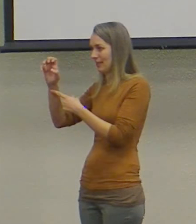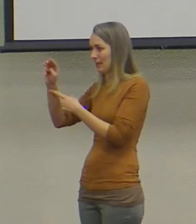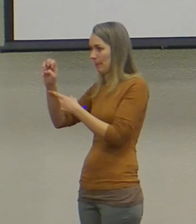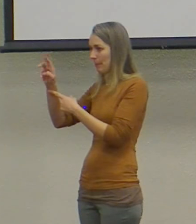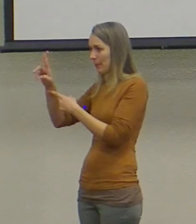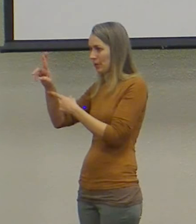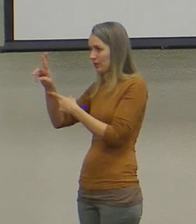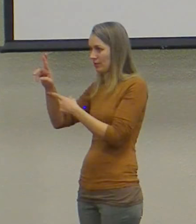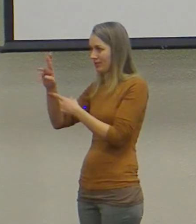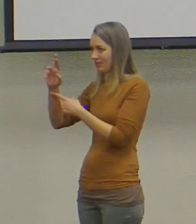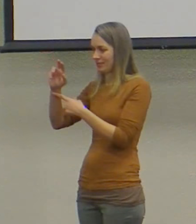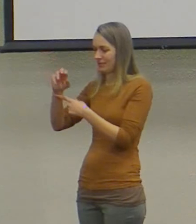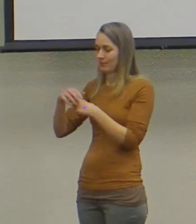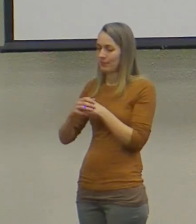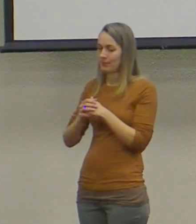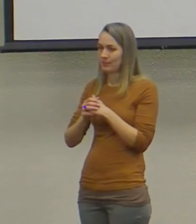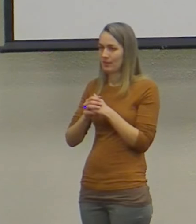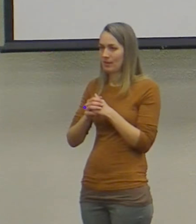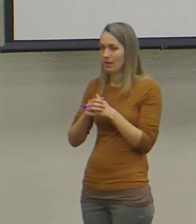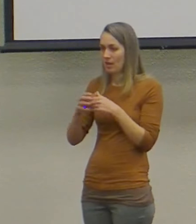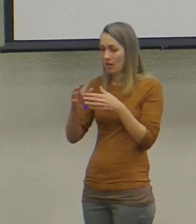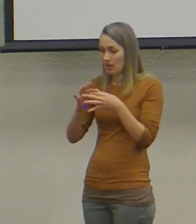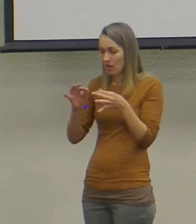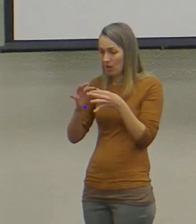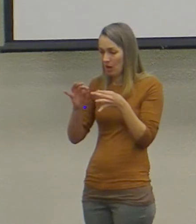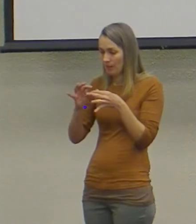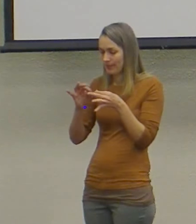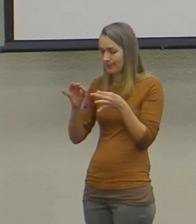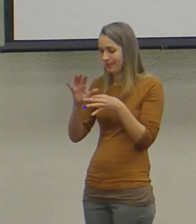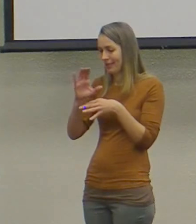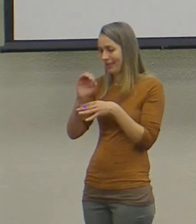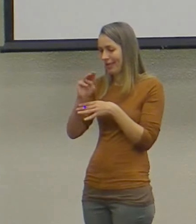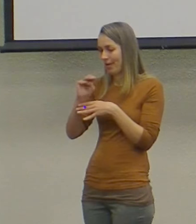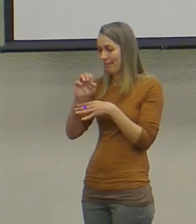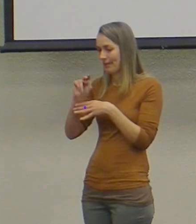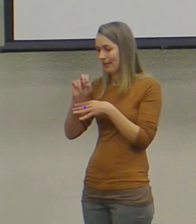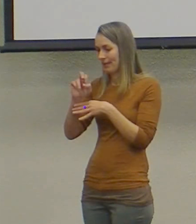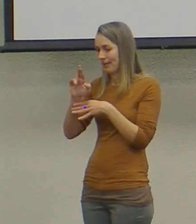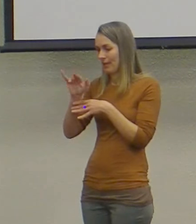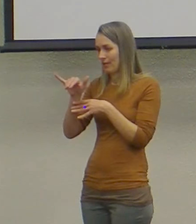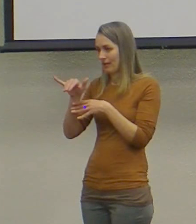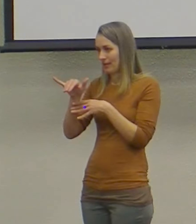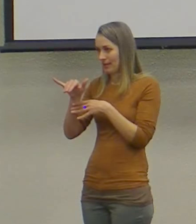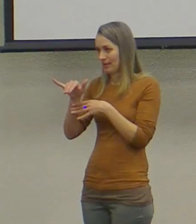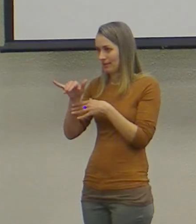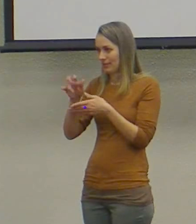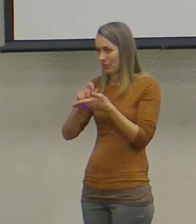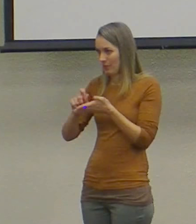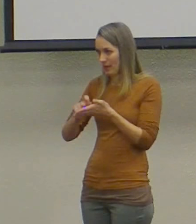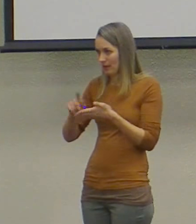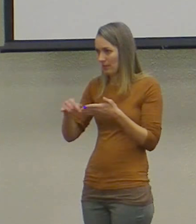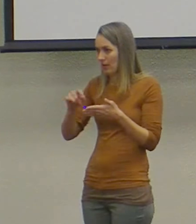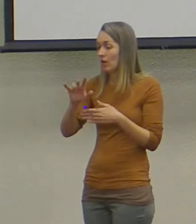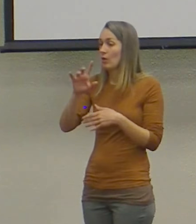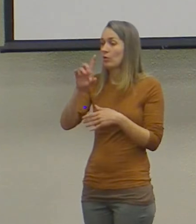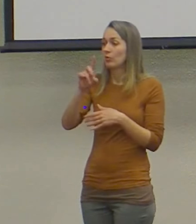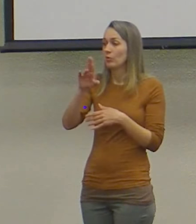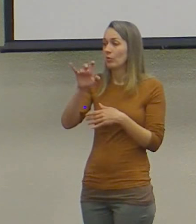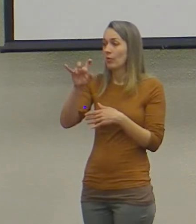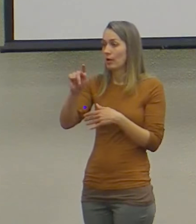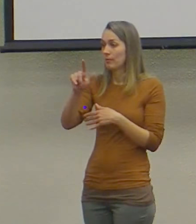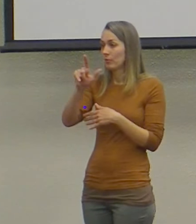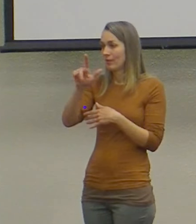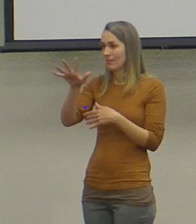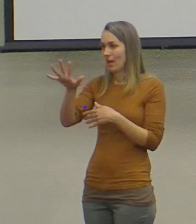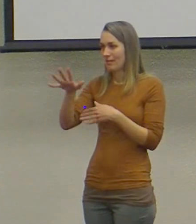through 28, has the commentary on this particular situation, as well as Deuteronomy 25, where